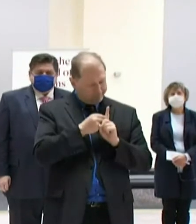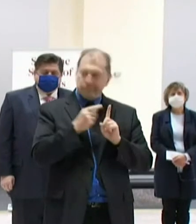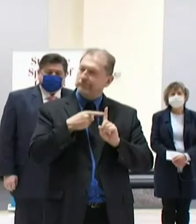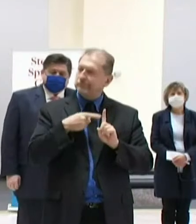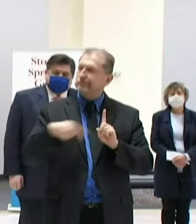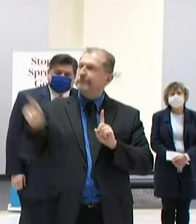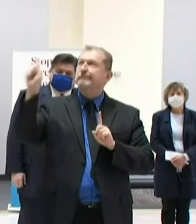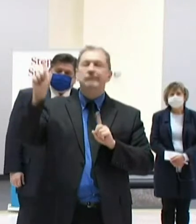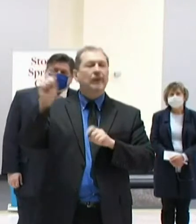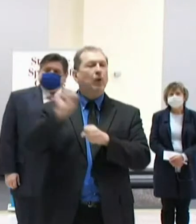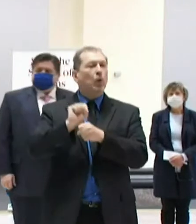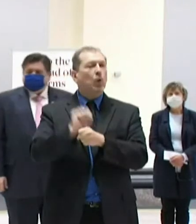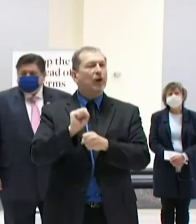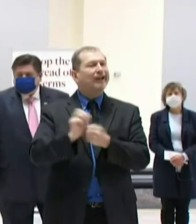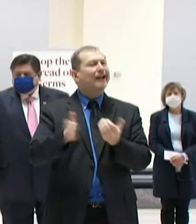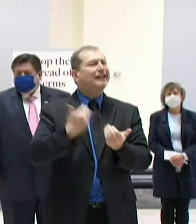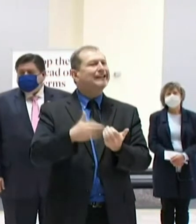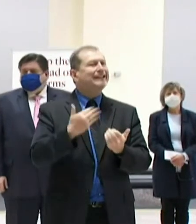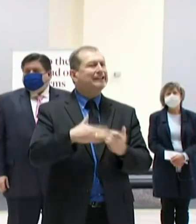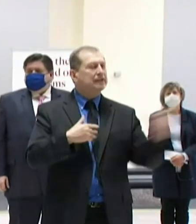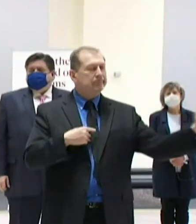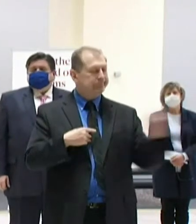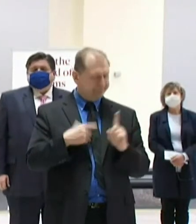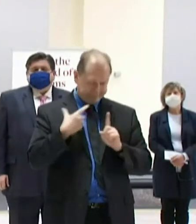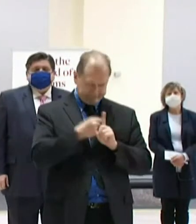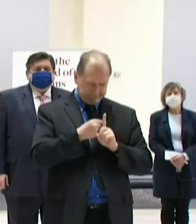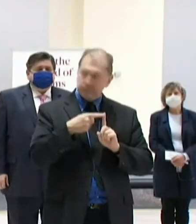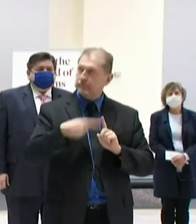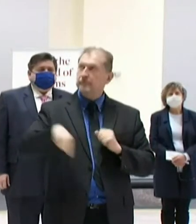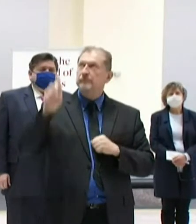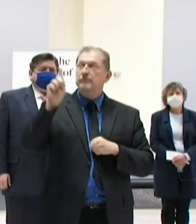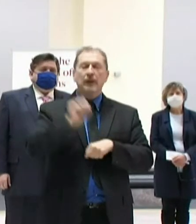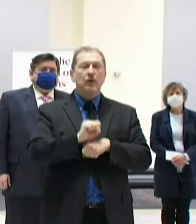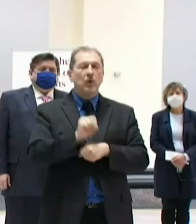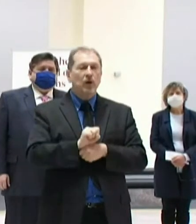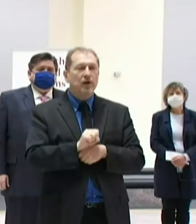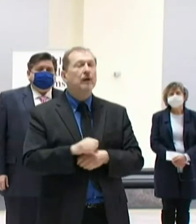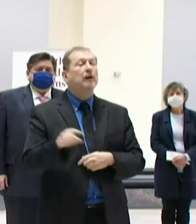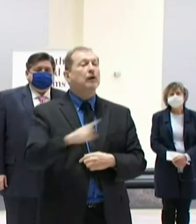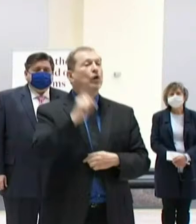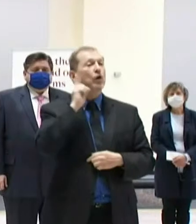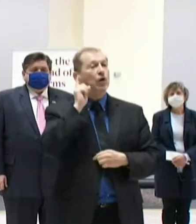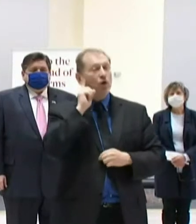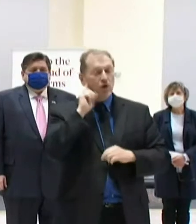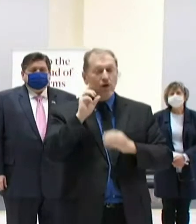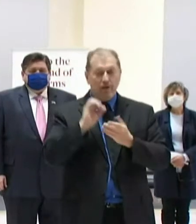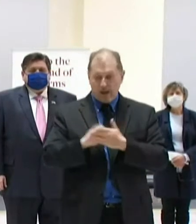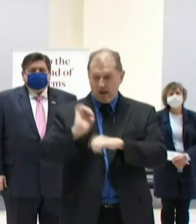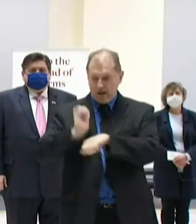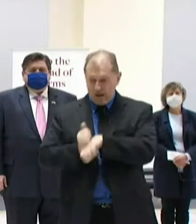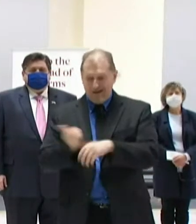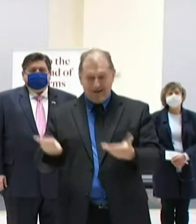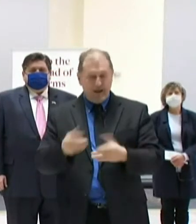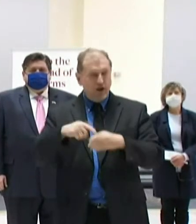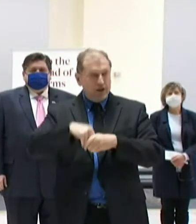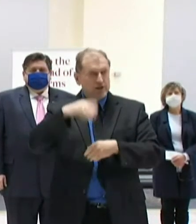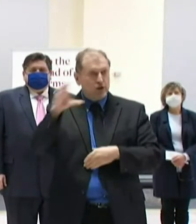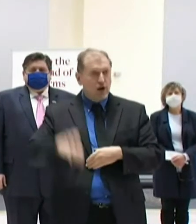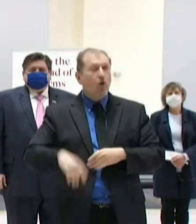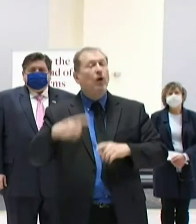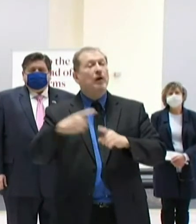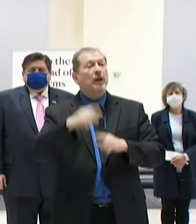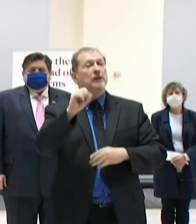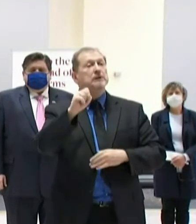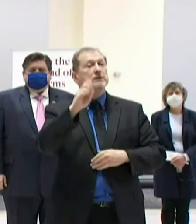and provide them with a convenient place to get vaccinated. These sites, as you heard, will be here in Chicago as well as out in